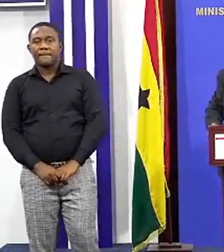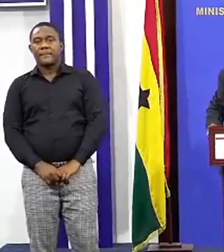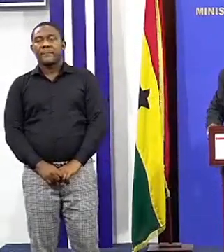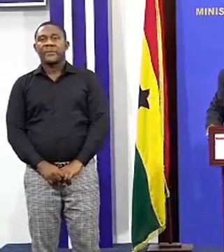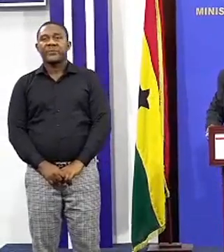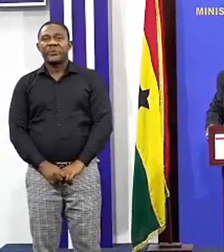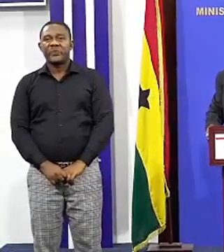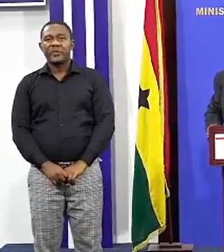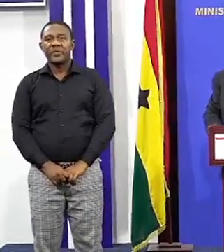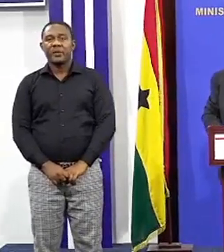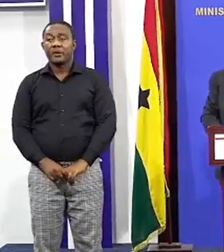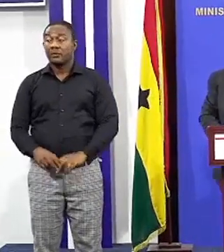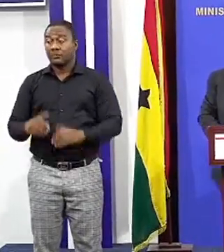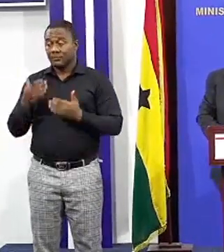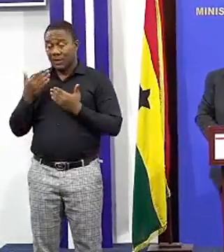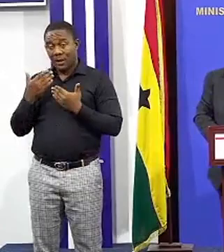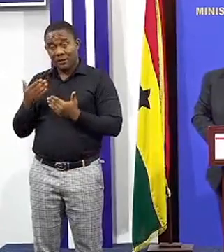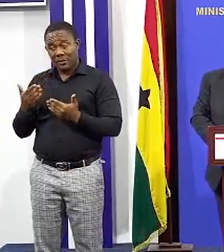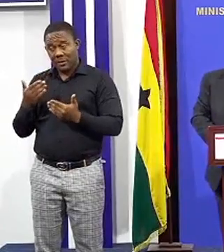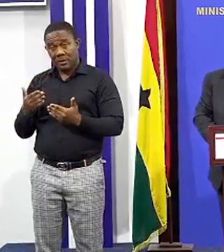Thank you very much,